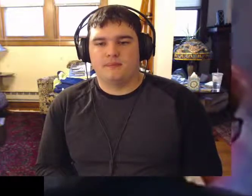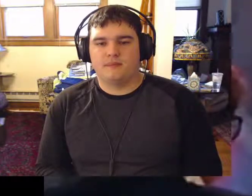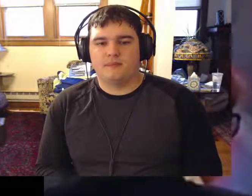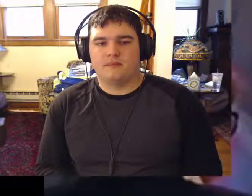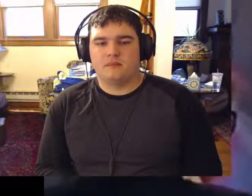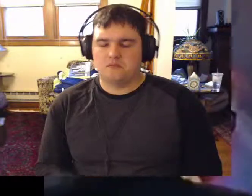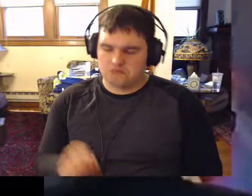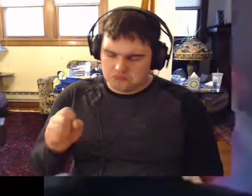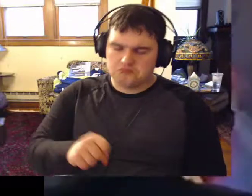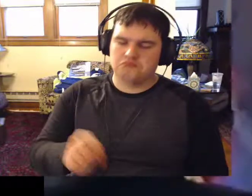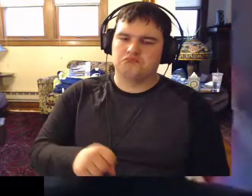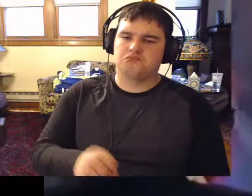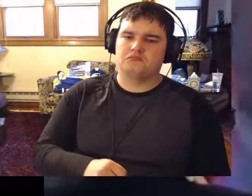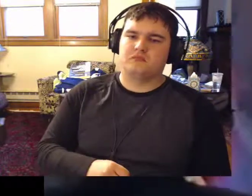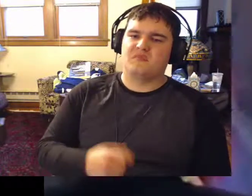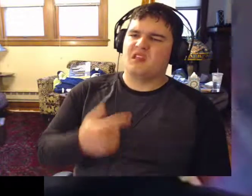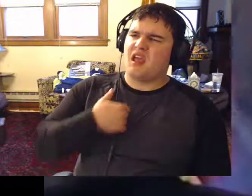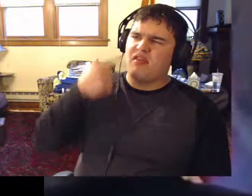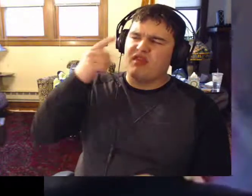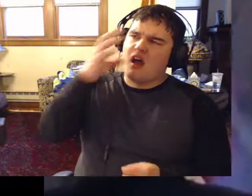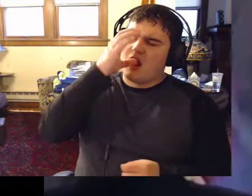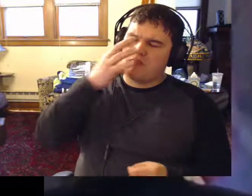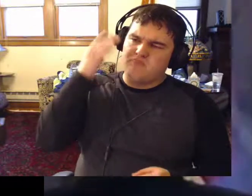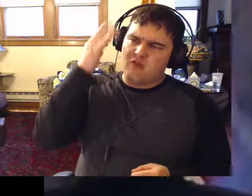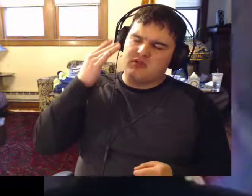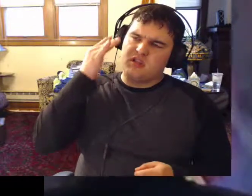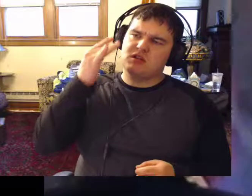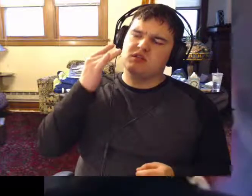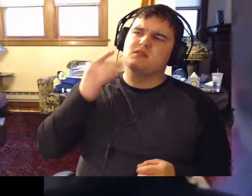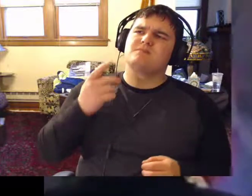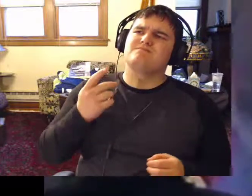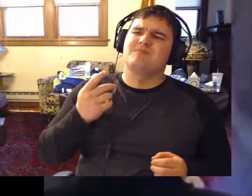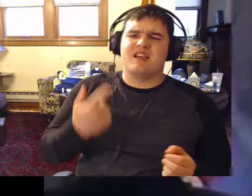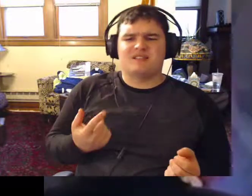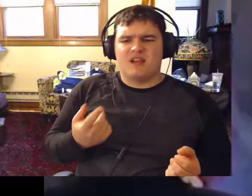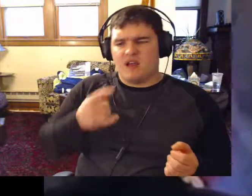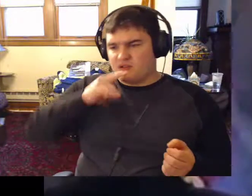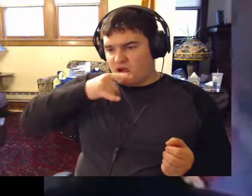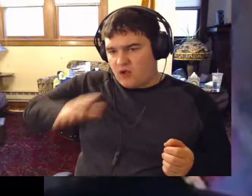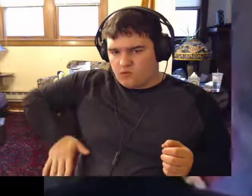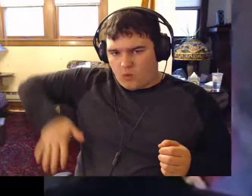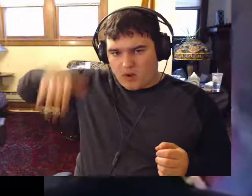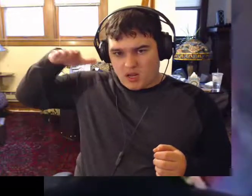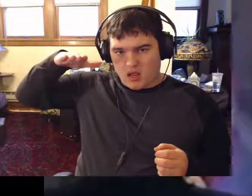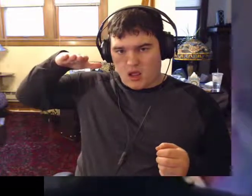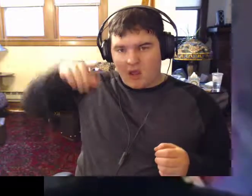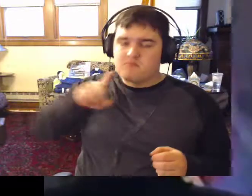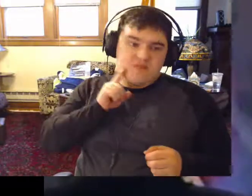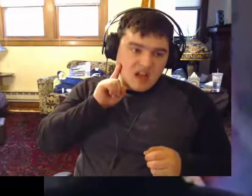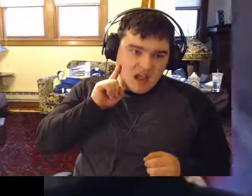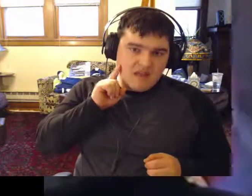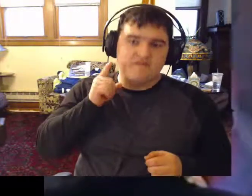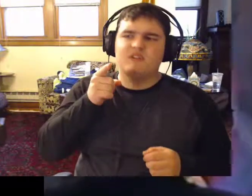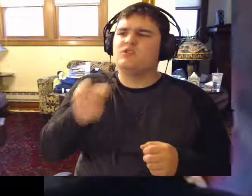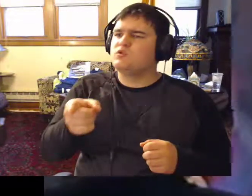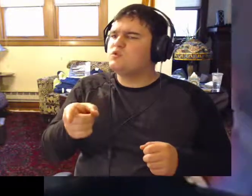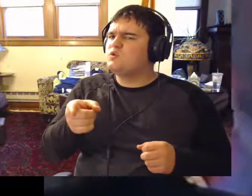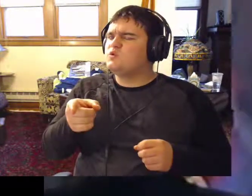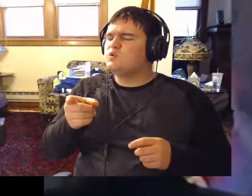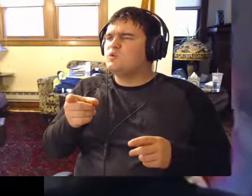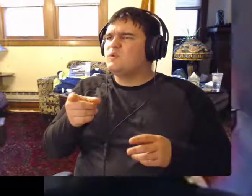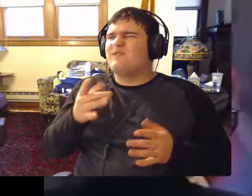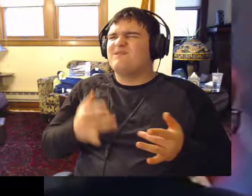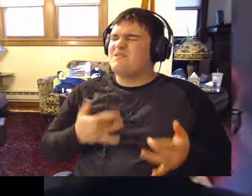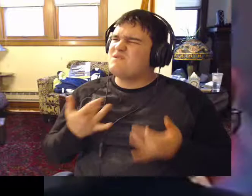Mm-hmm. I've thought about this as a child growing up deaf. Did you ever